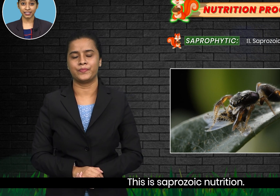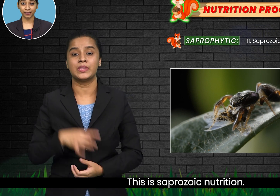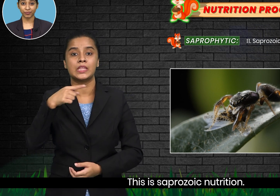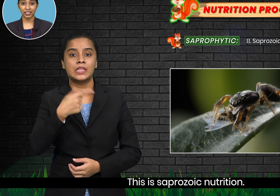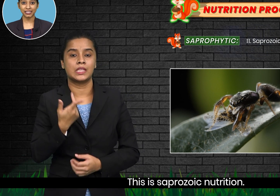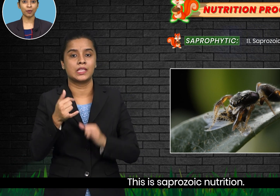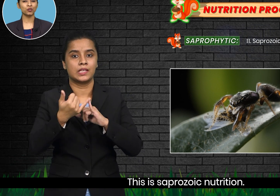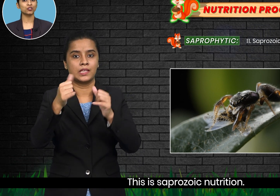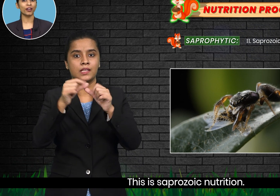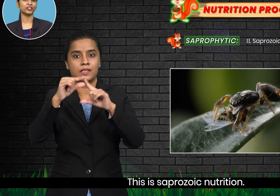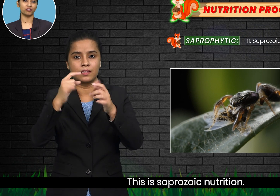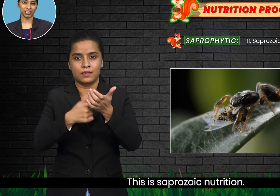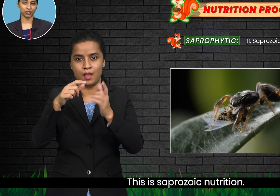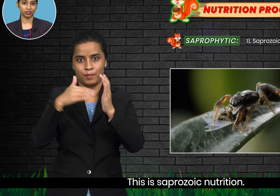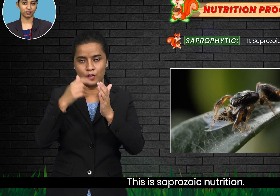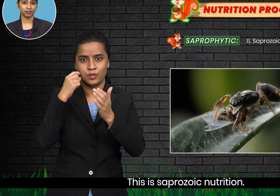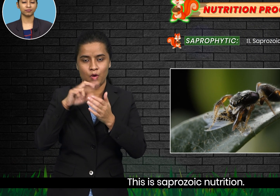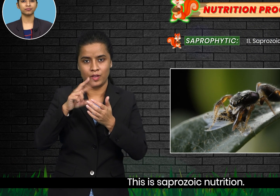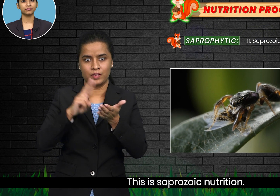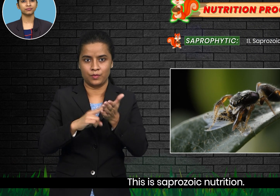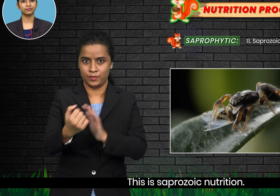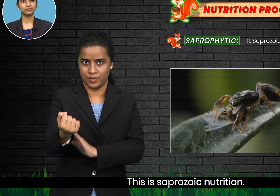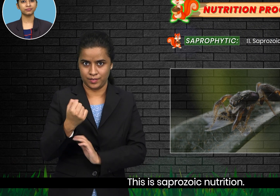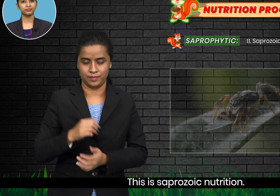This is saprozoic nutrition.